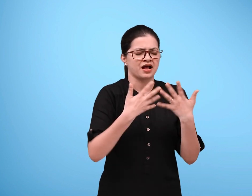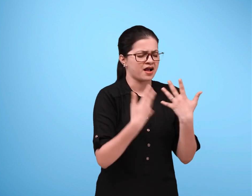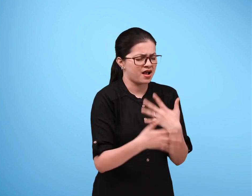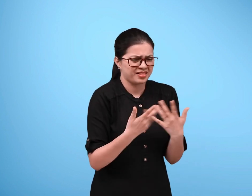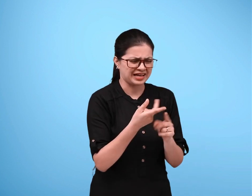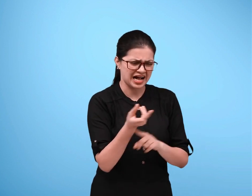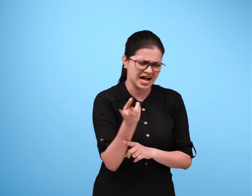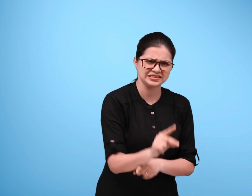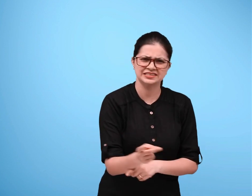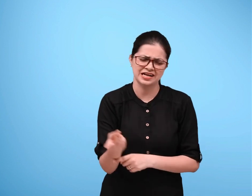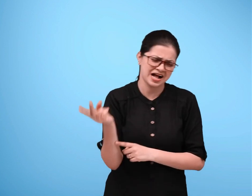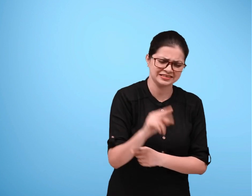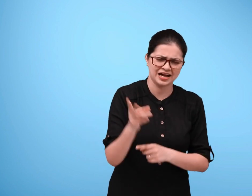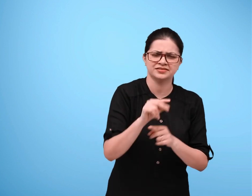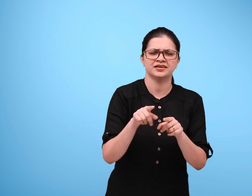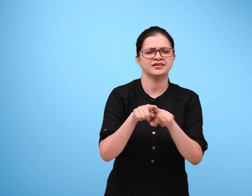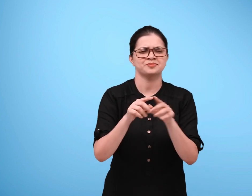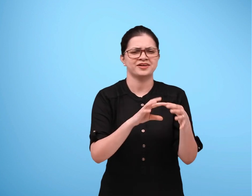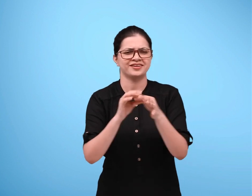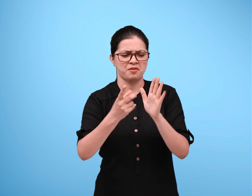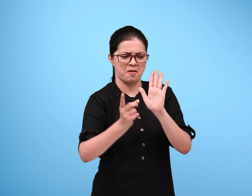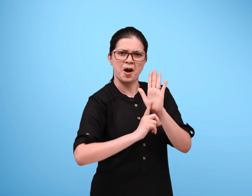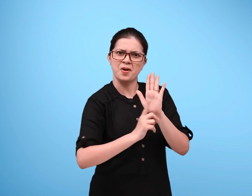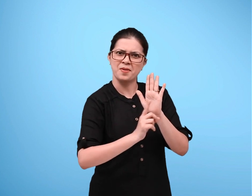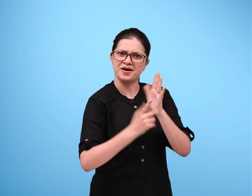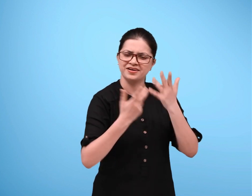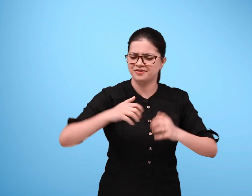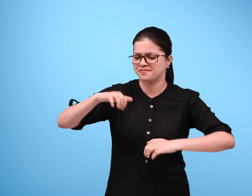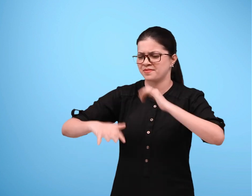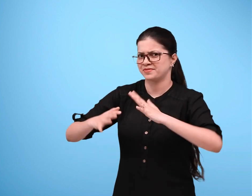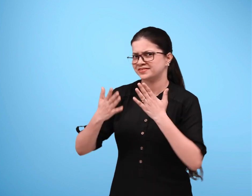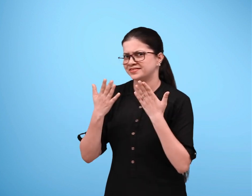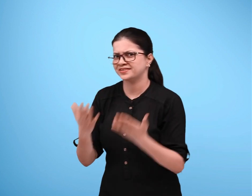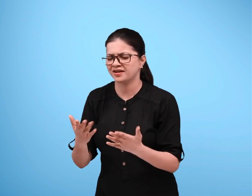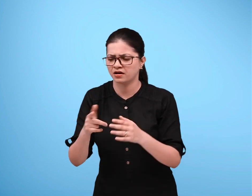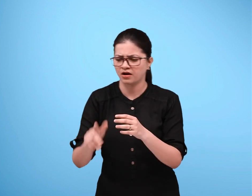Motion that repeats itself after some period of time is called